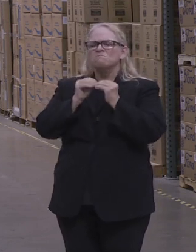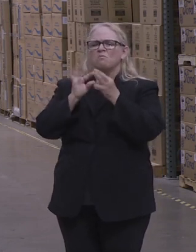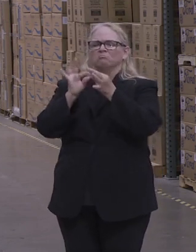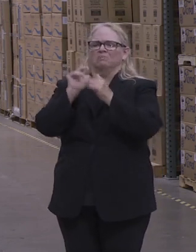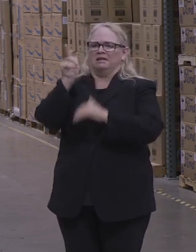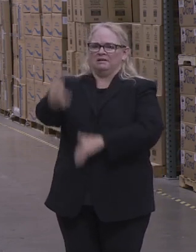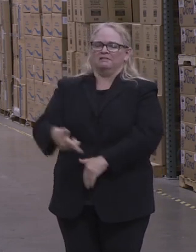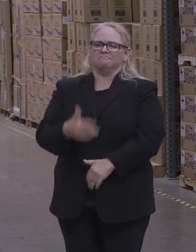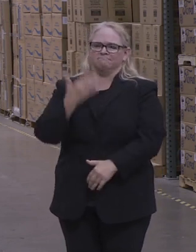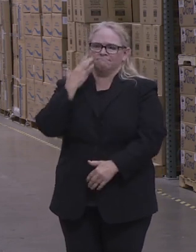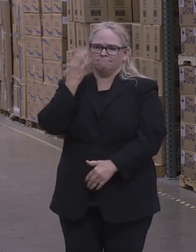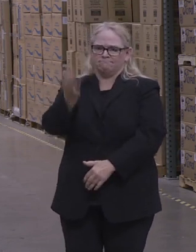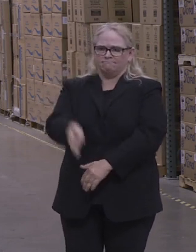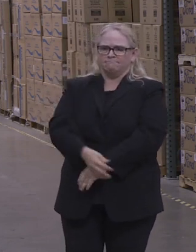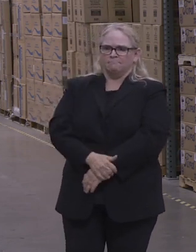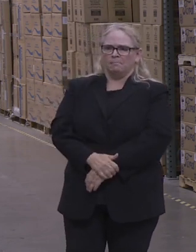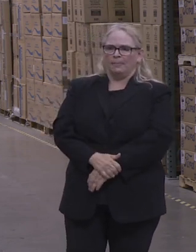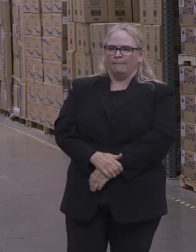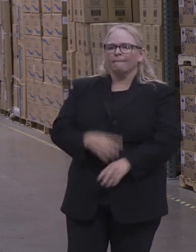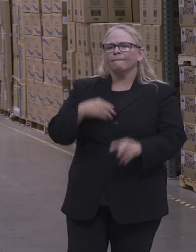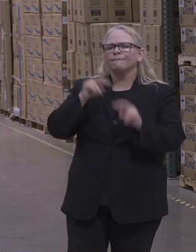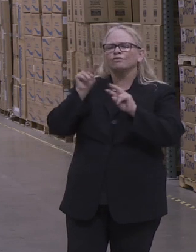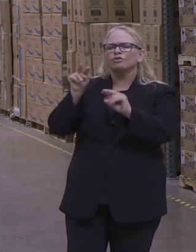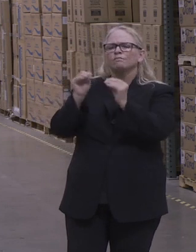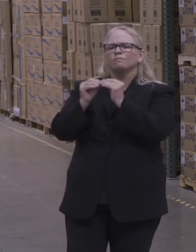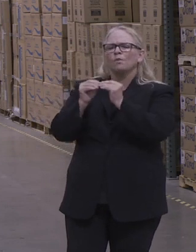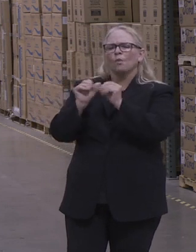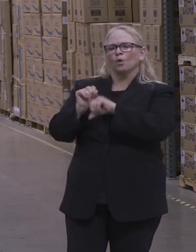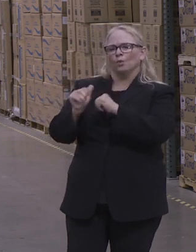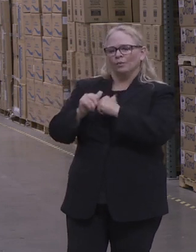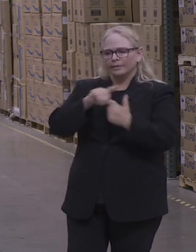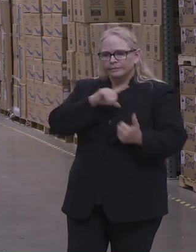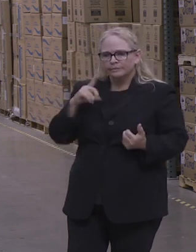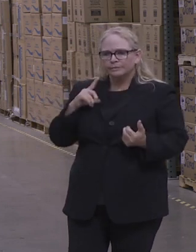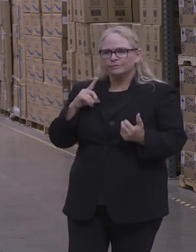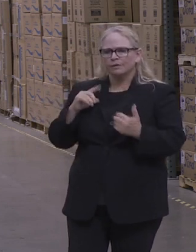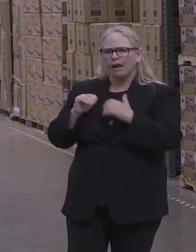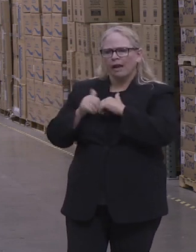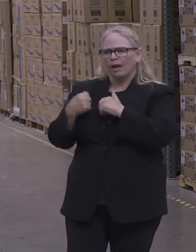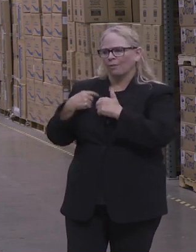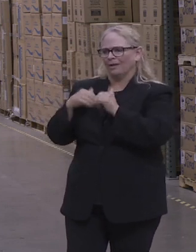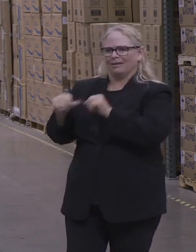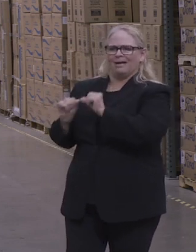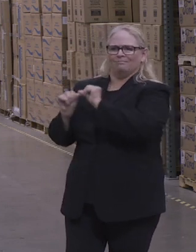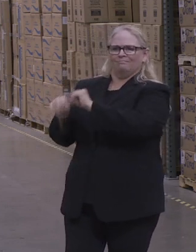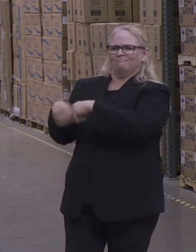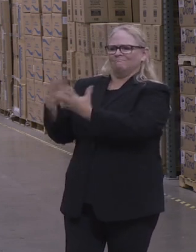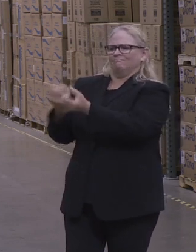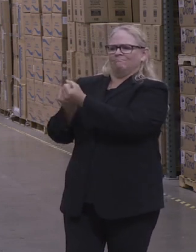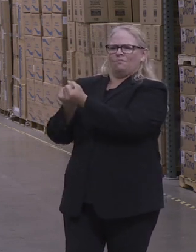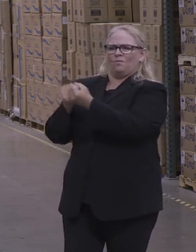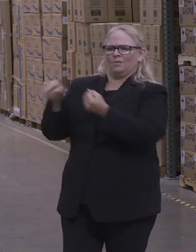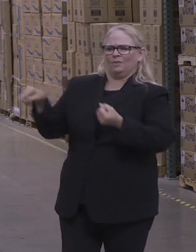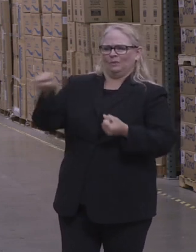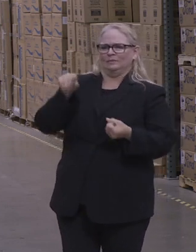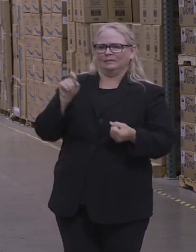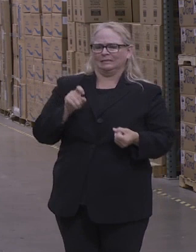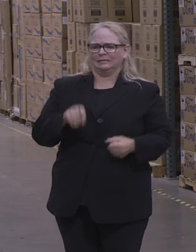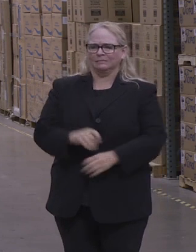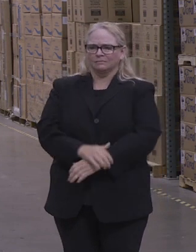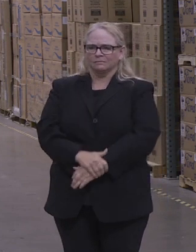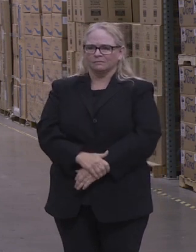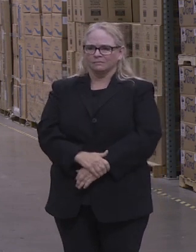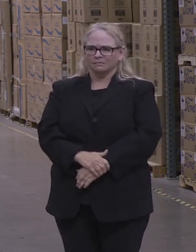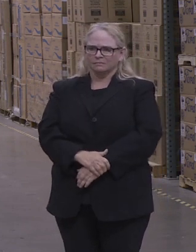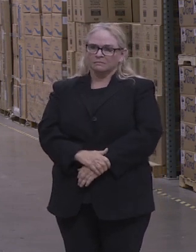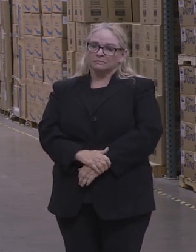working with the legislature on advancing more broadly some additional supports in the space. Final point, because it deserves a little